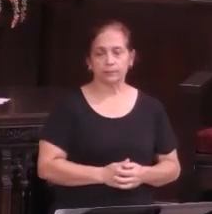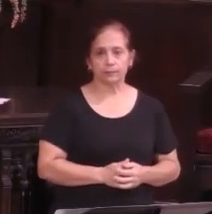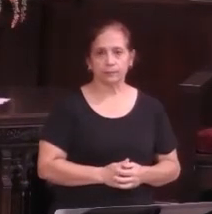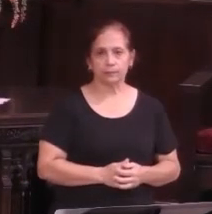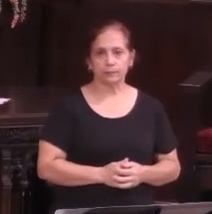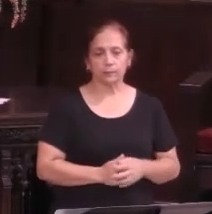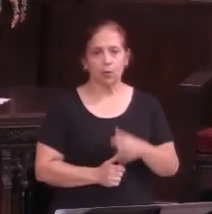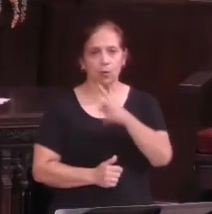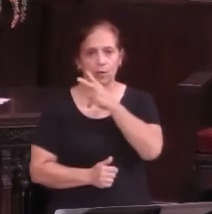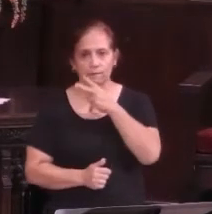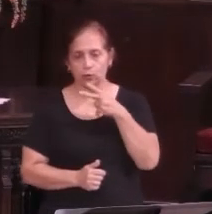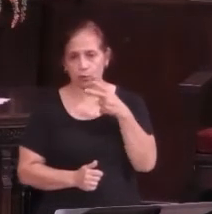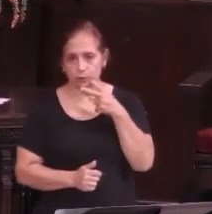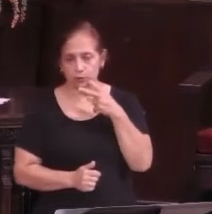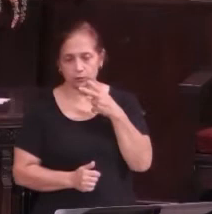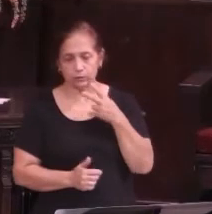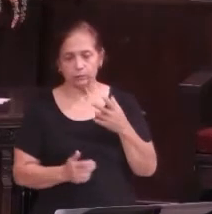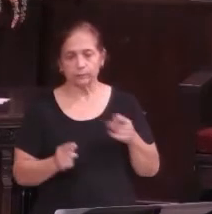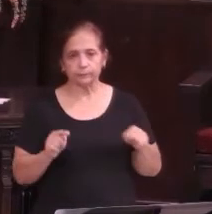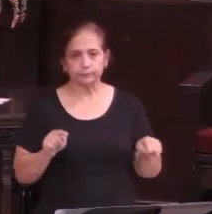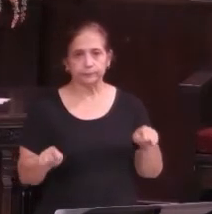or the verbs,